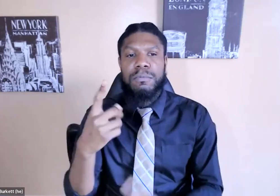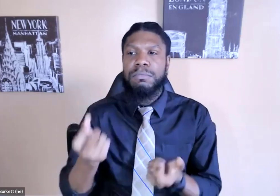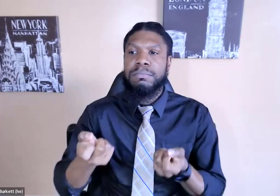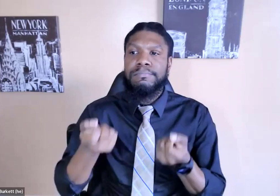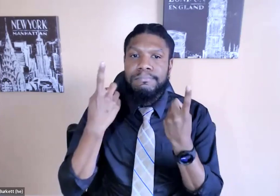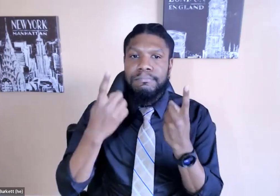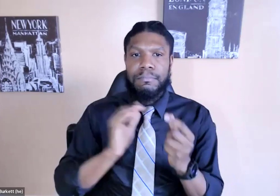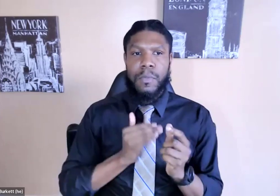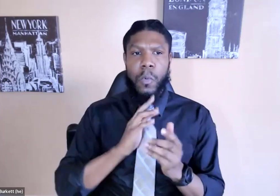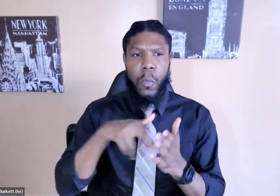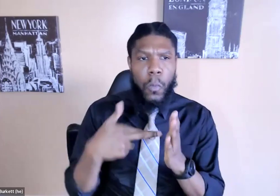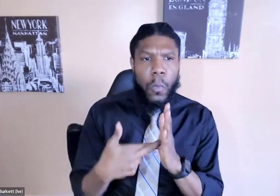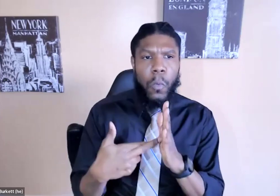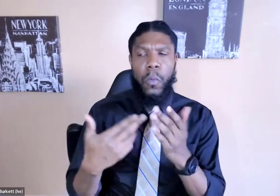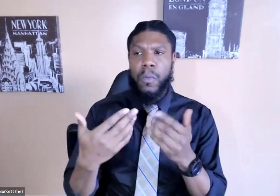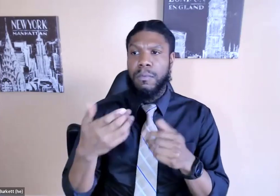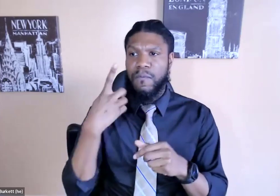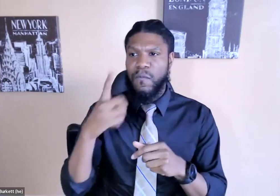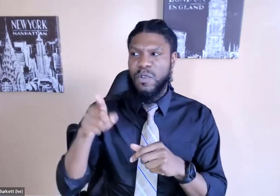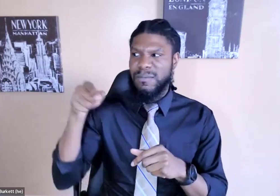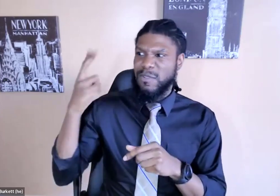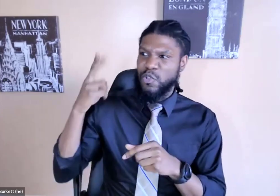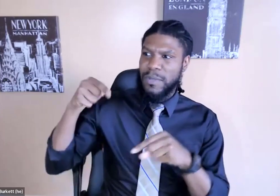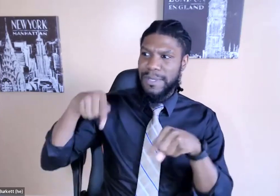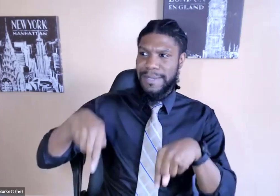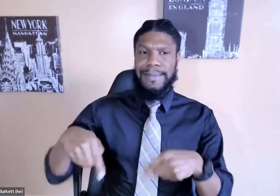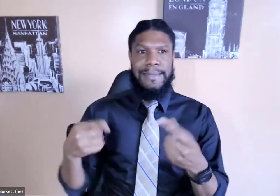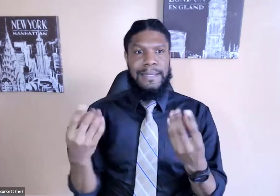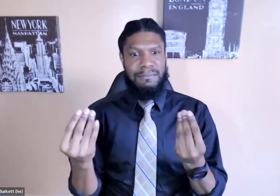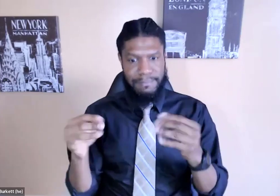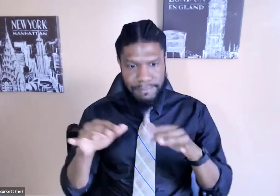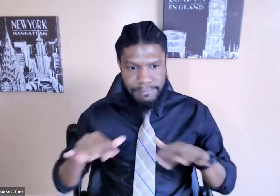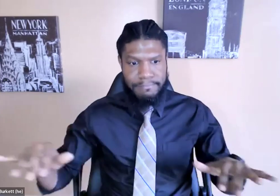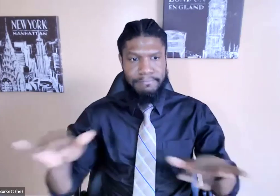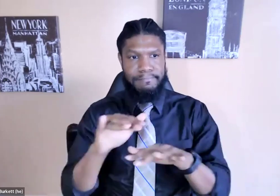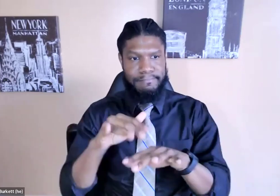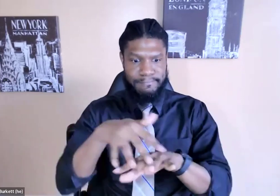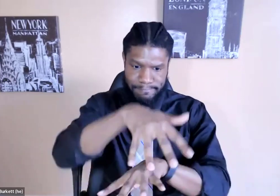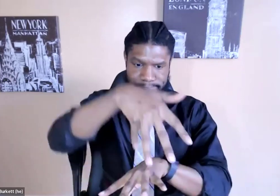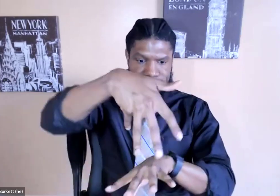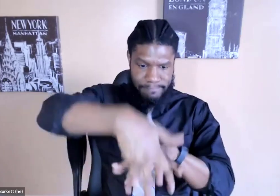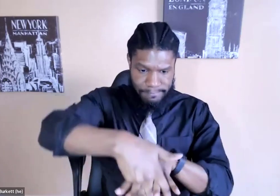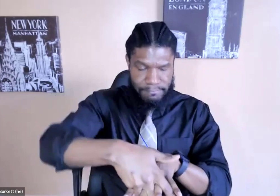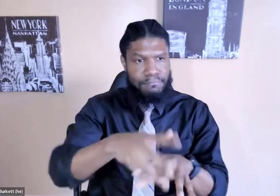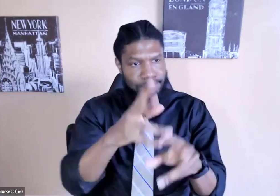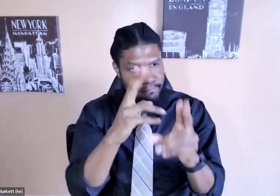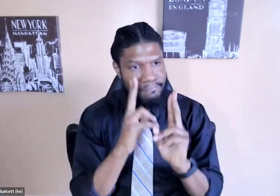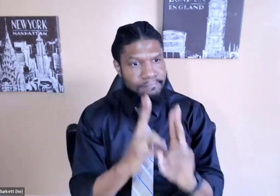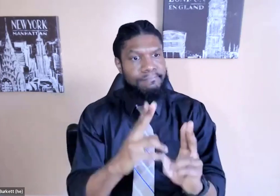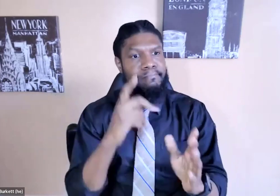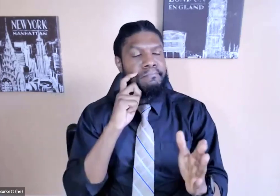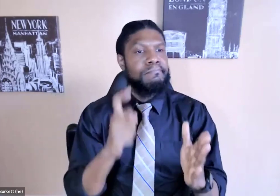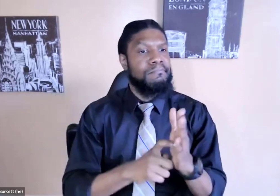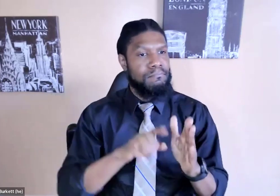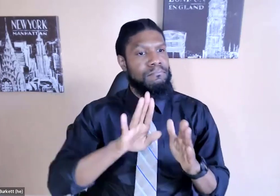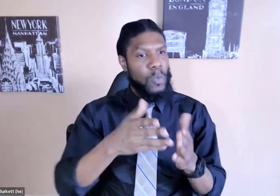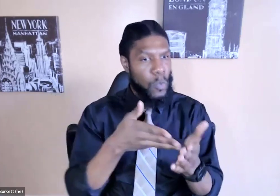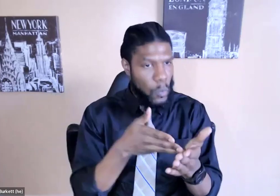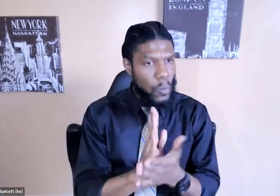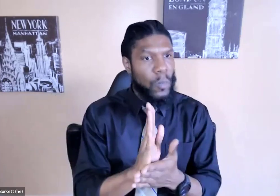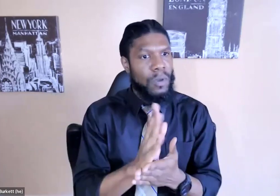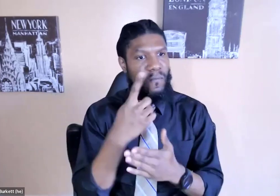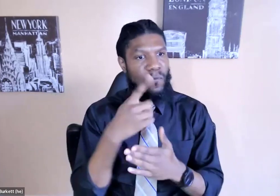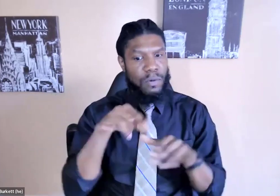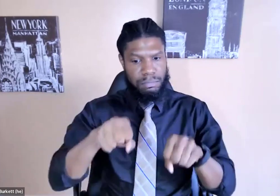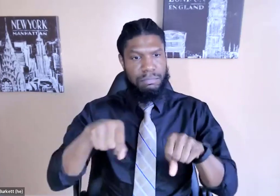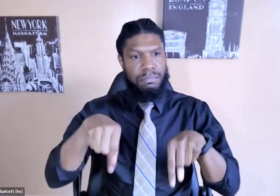the history of our institution's land, to uphold the continuing presence and importance of Indigenous culture and rights on this land, and to support